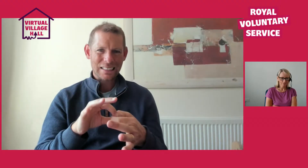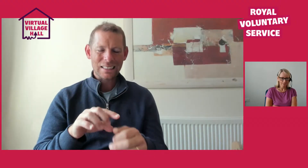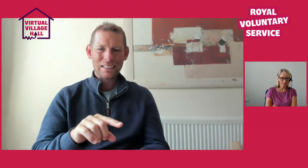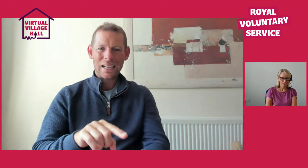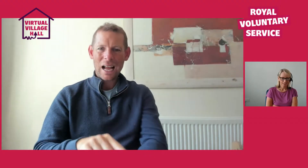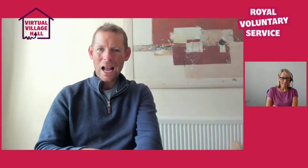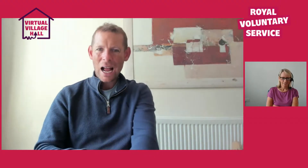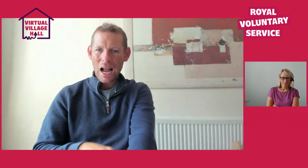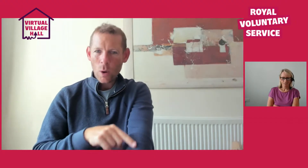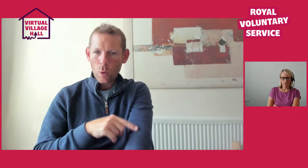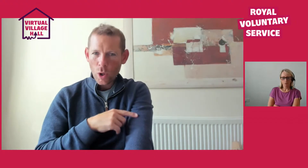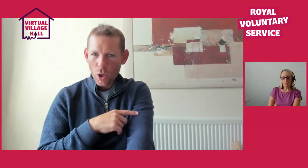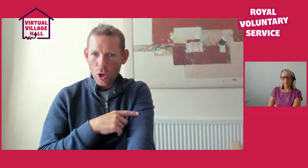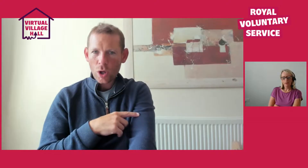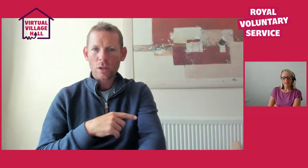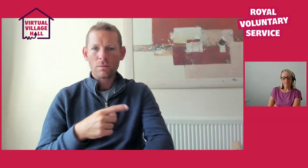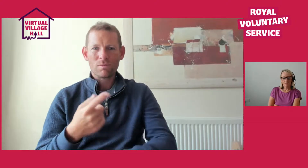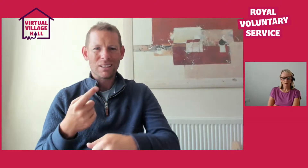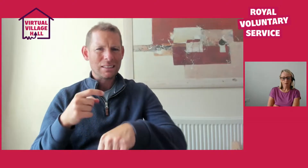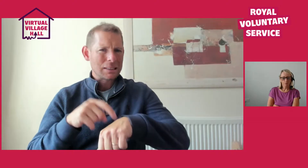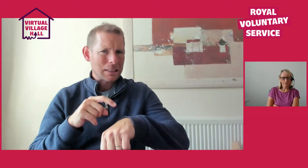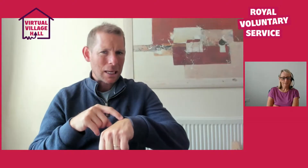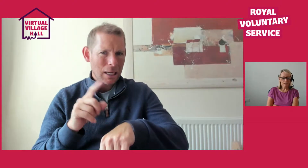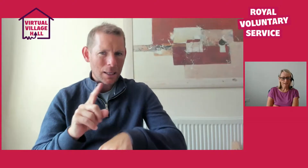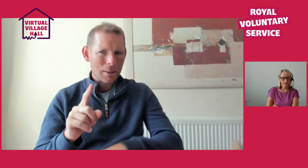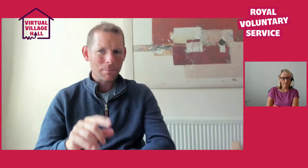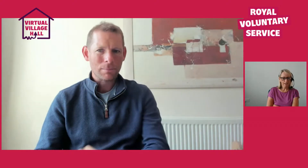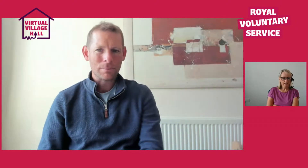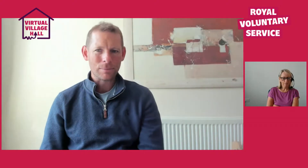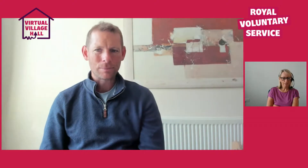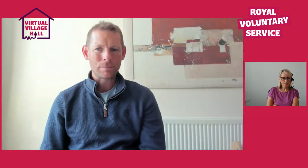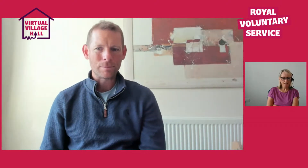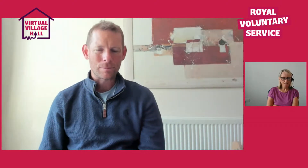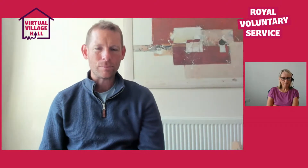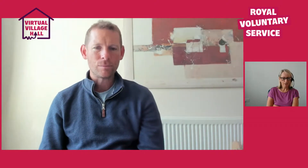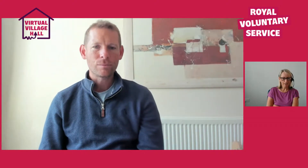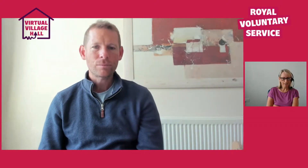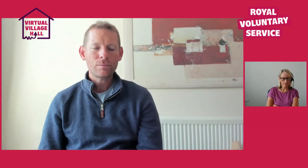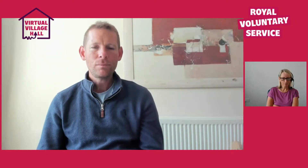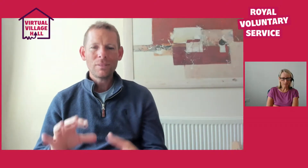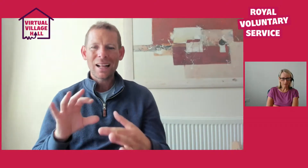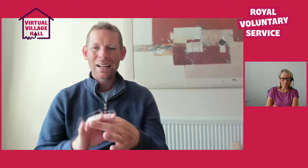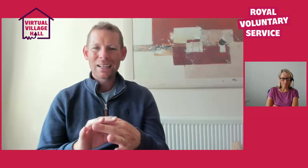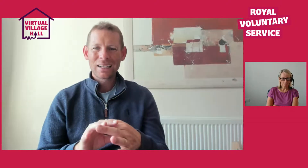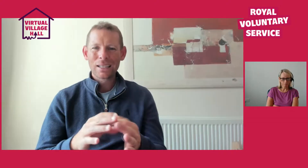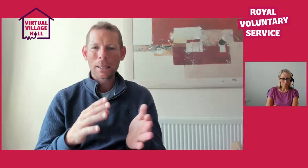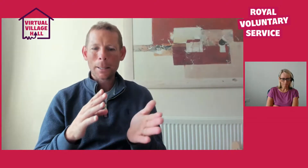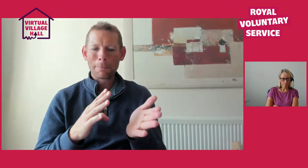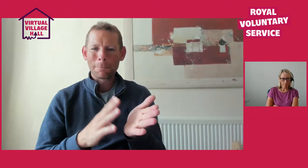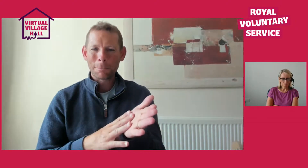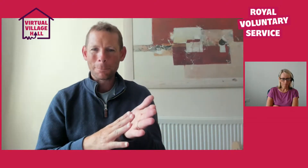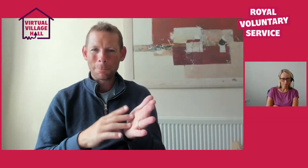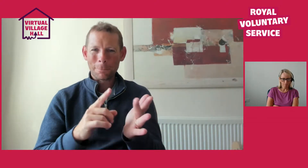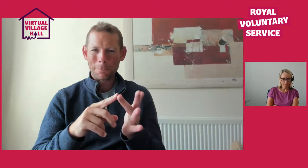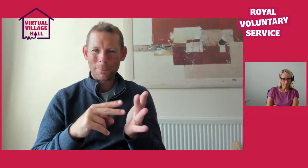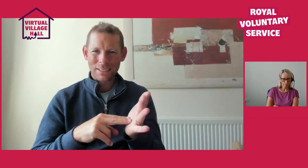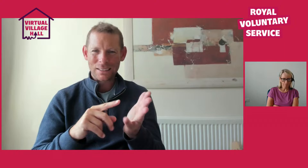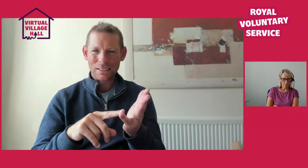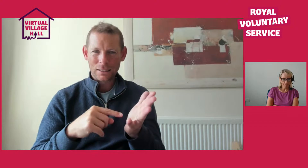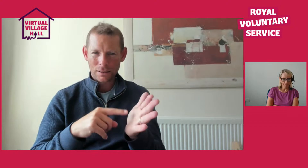Good. So that's how we sign time and length of time.